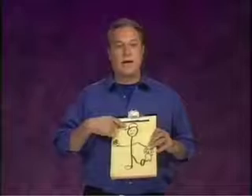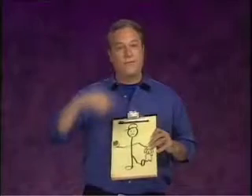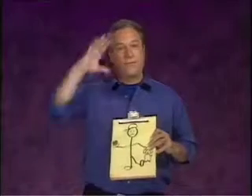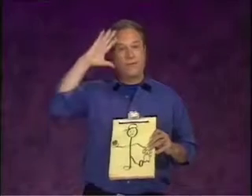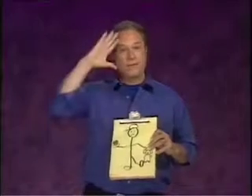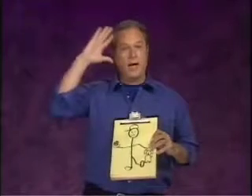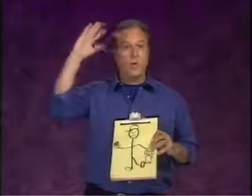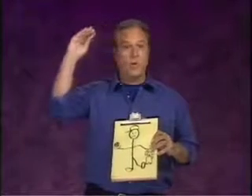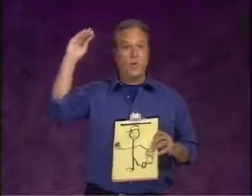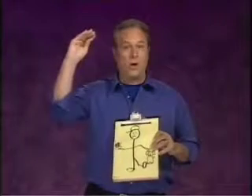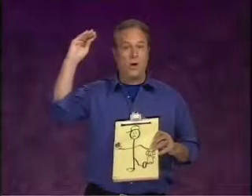picture they represent.